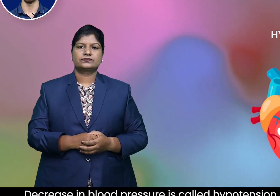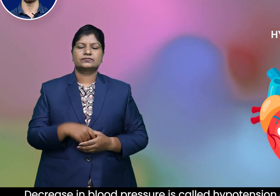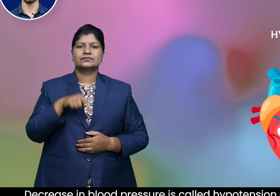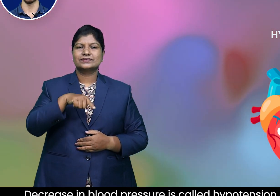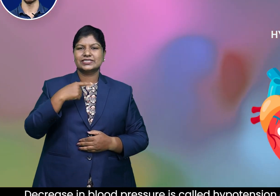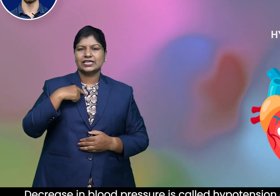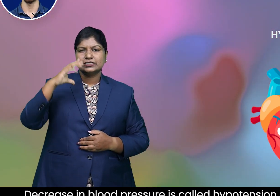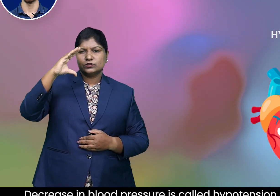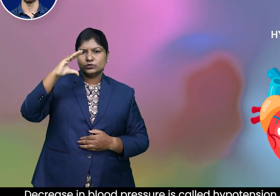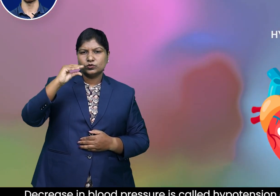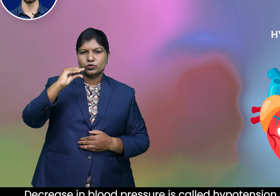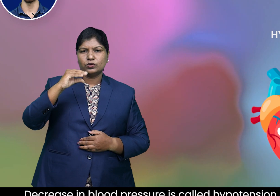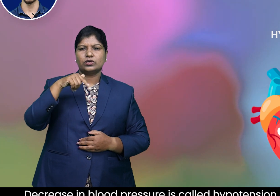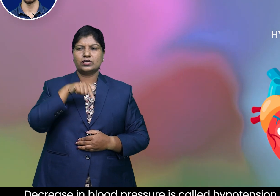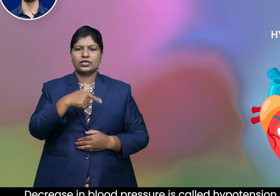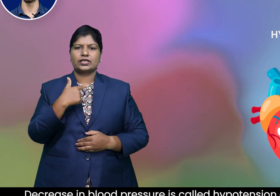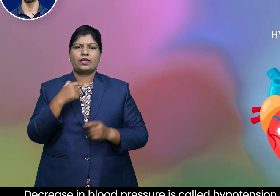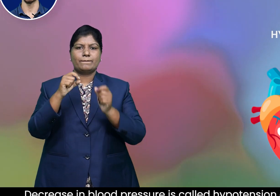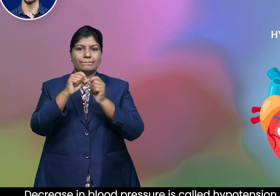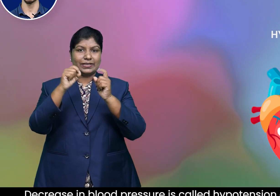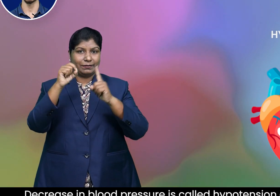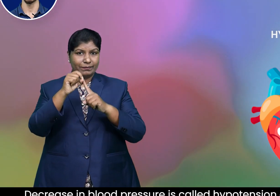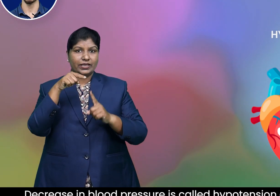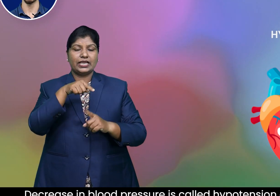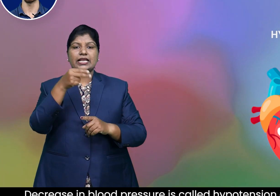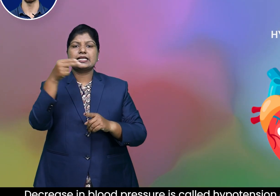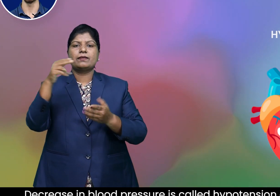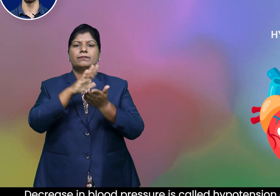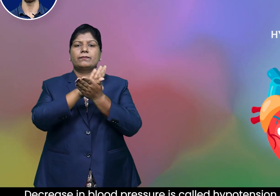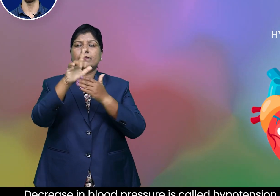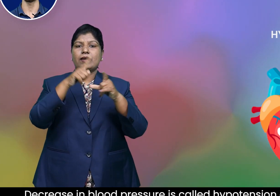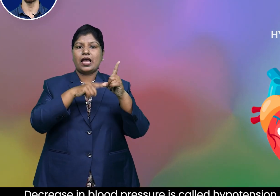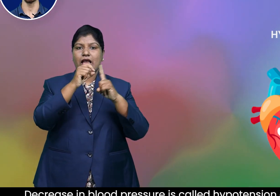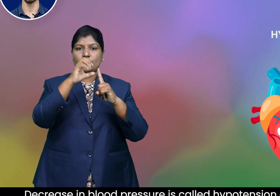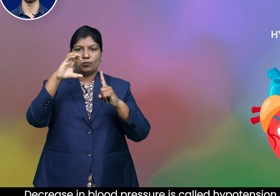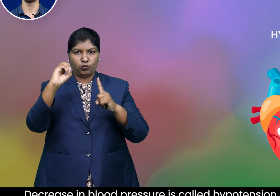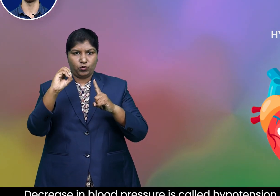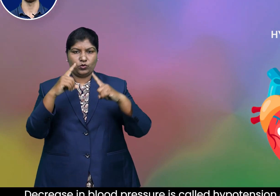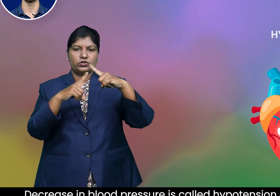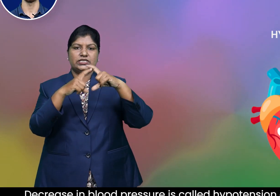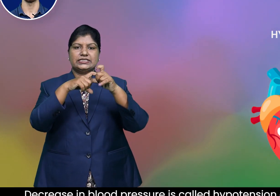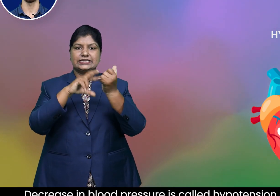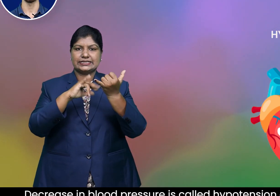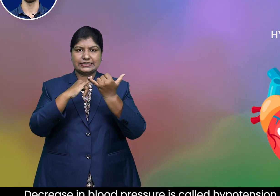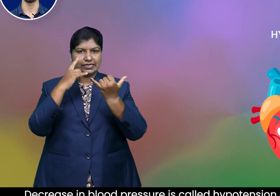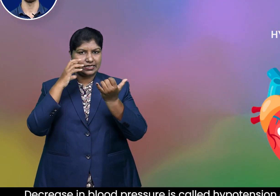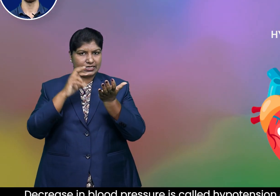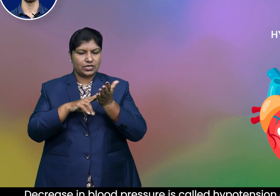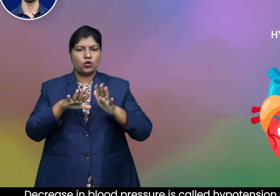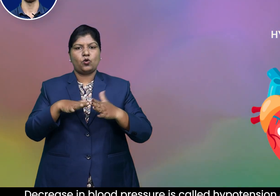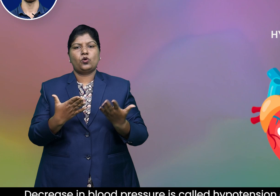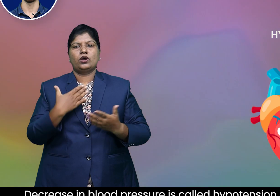Decrease in blood pressure is called hypotension or low blood pressure.